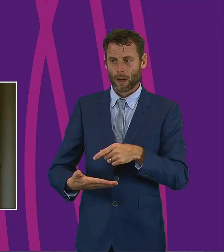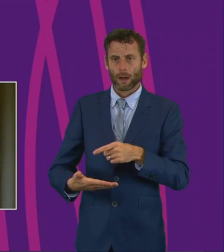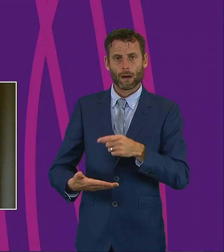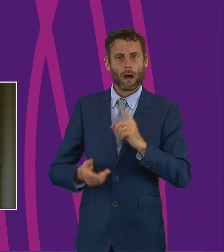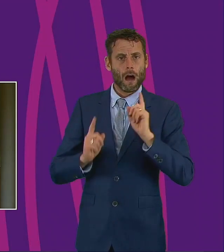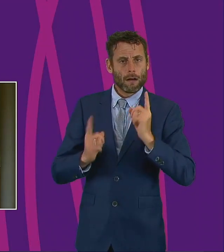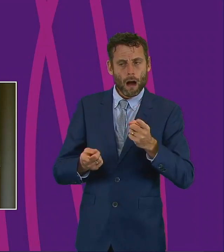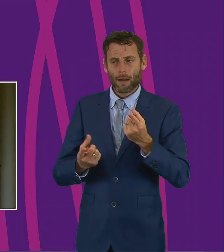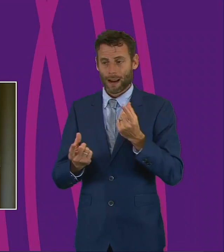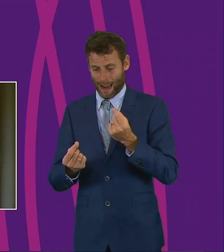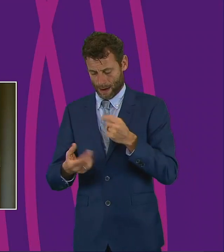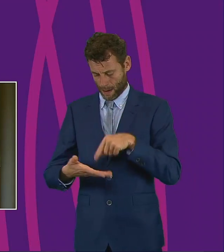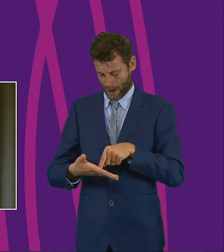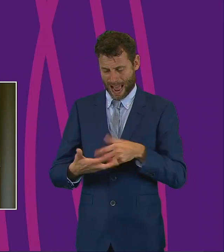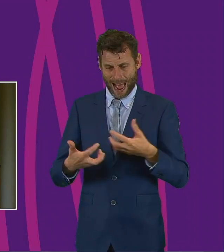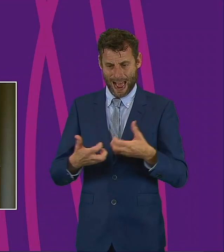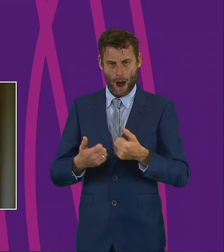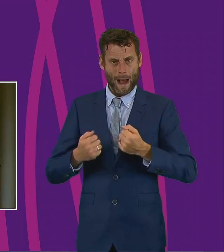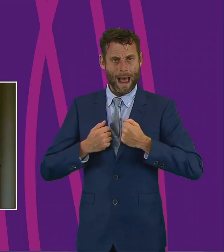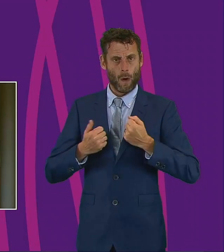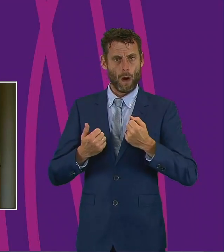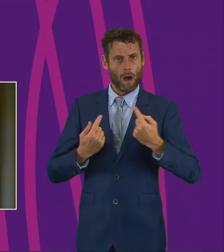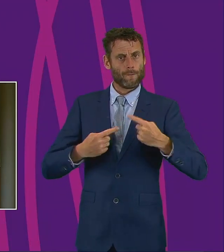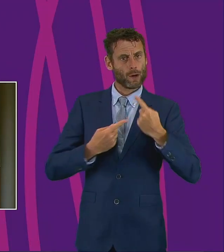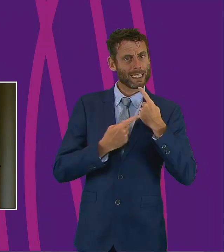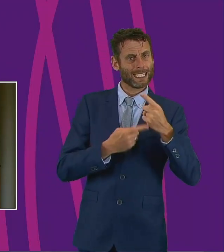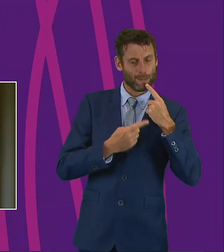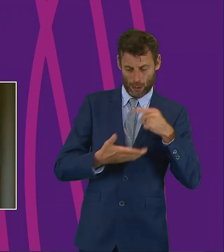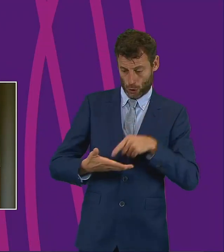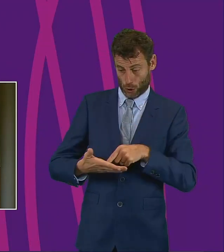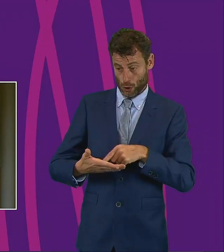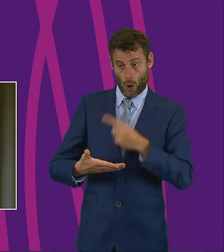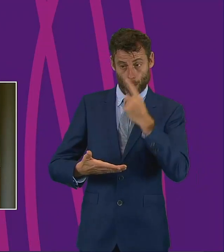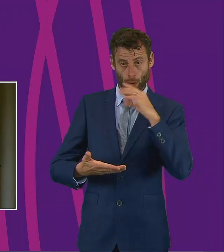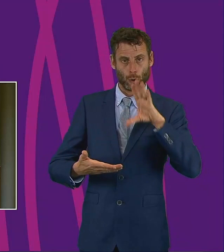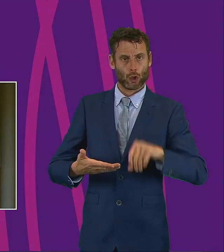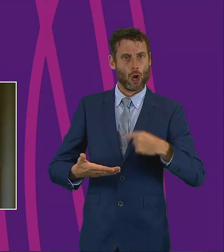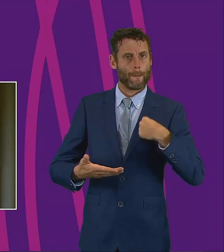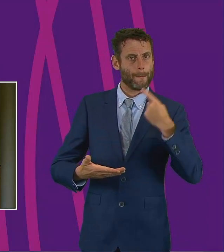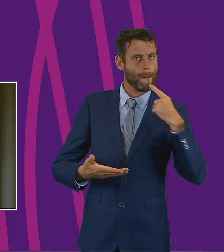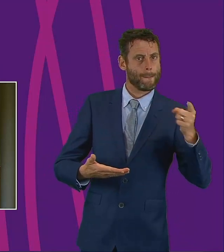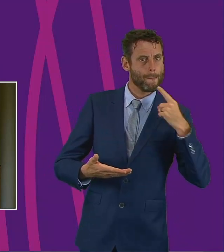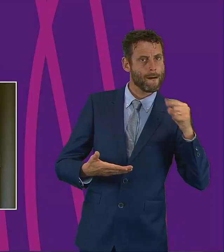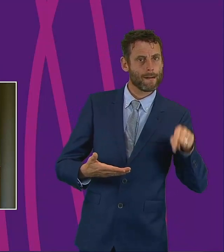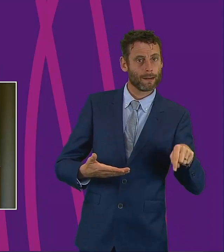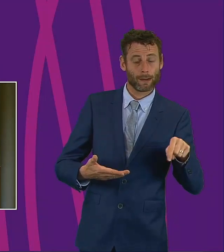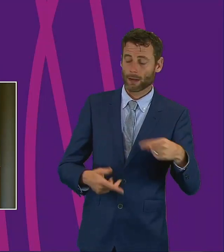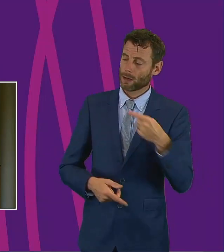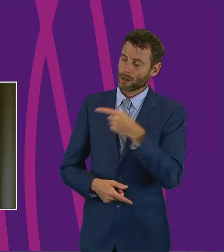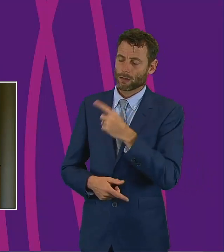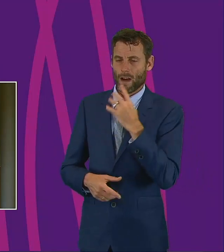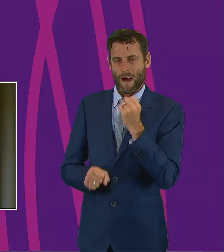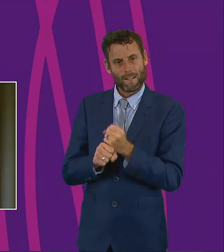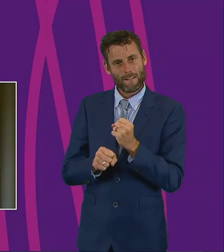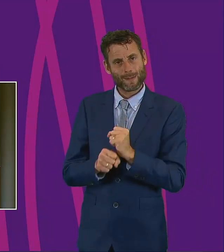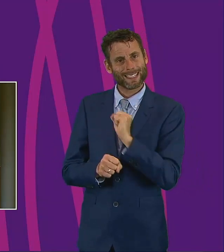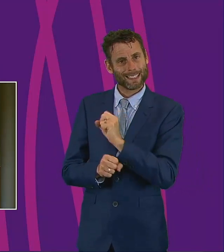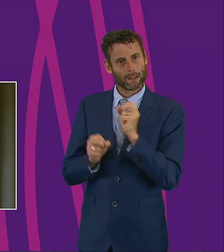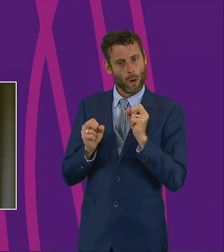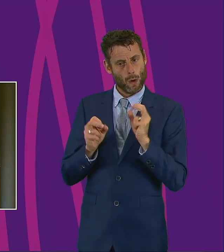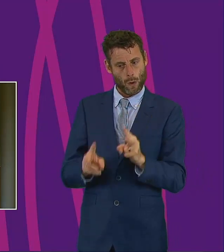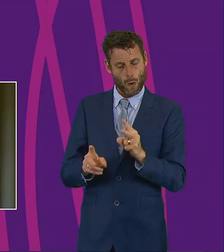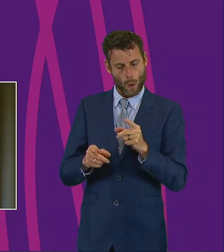it's a threat to freedom of speech. Does the First Minister accept that the Government have got its approach to